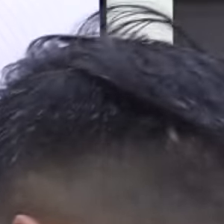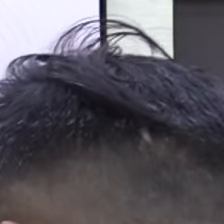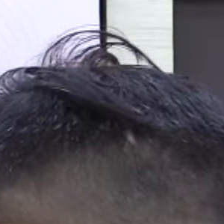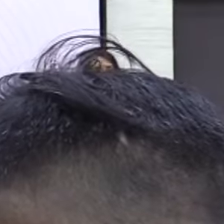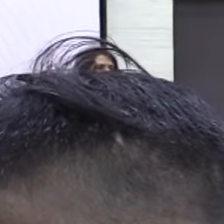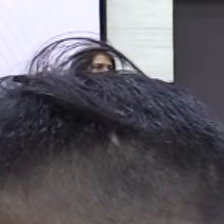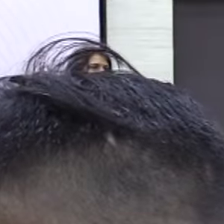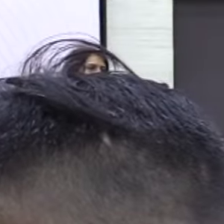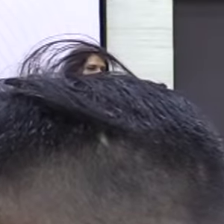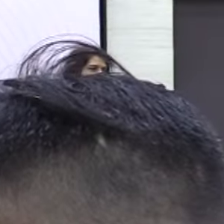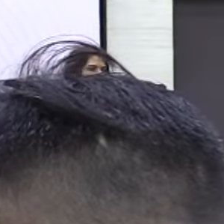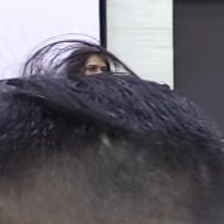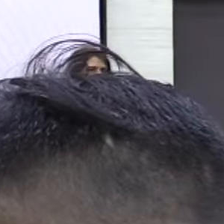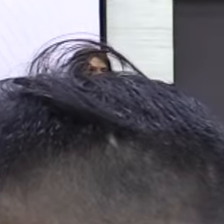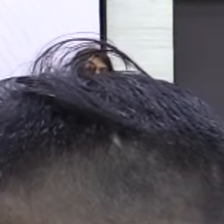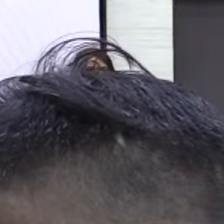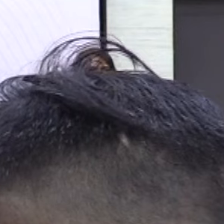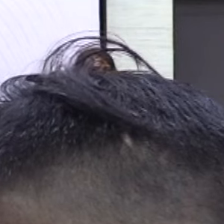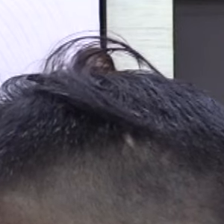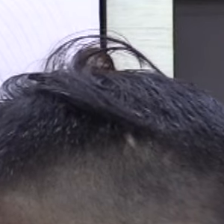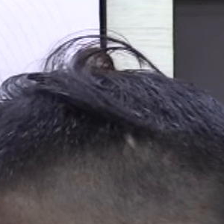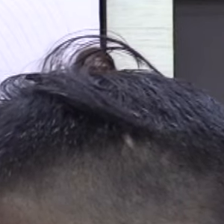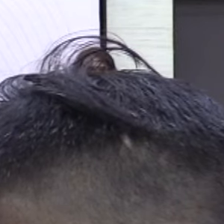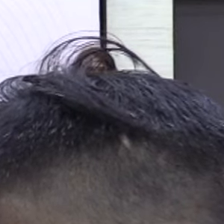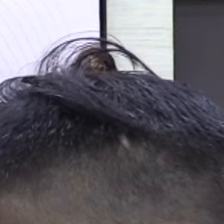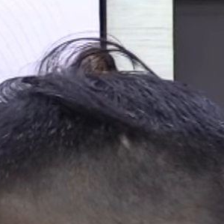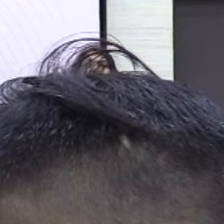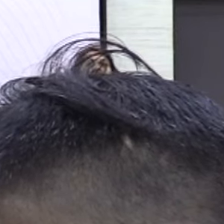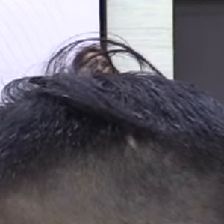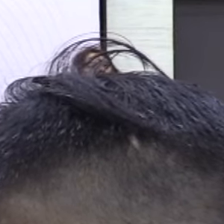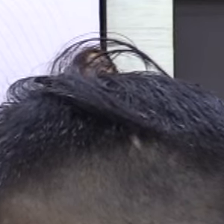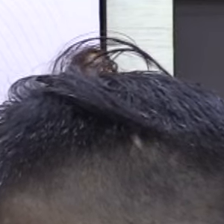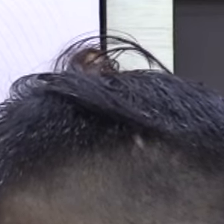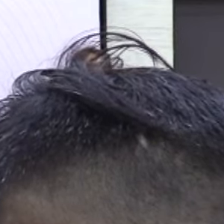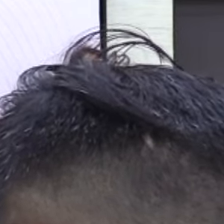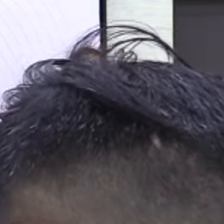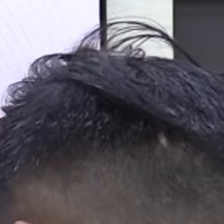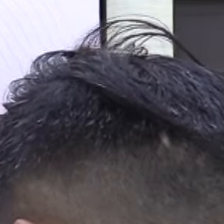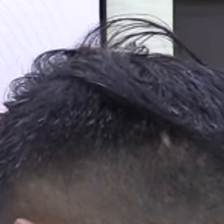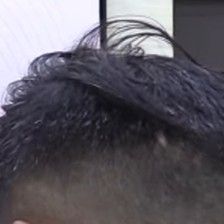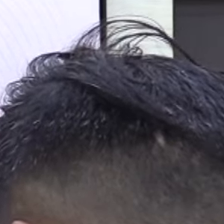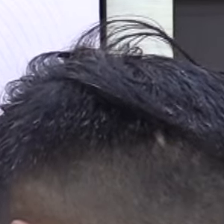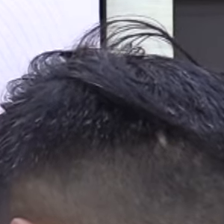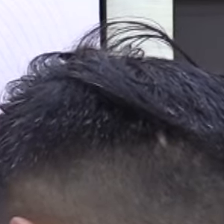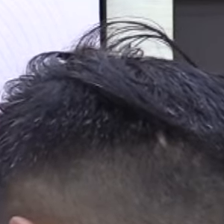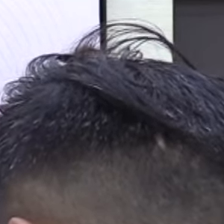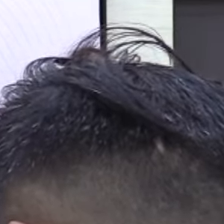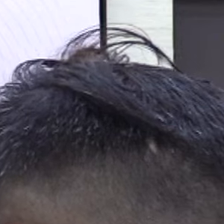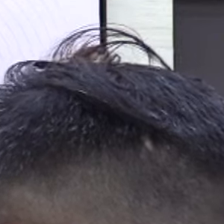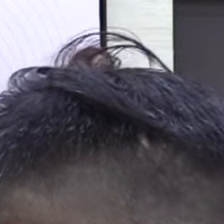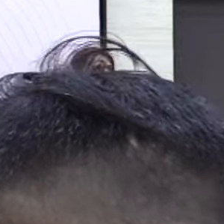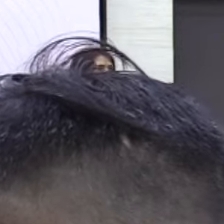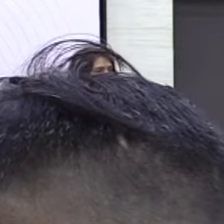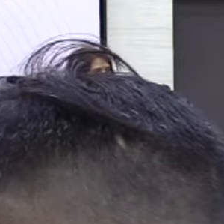of mind, even in respect to how the laws are titled. But let's move away